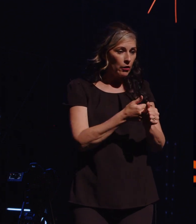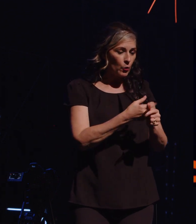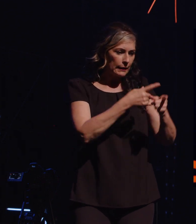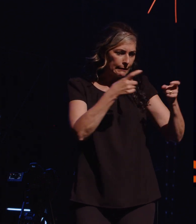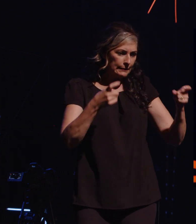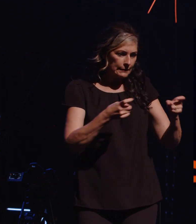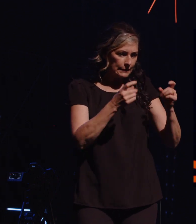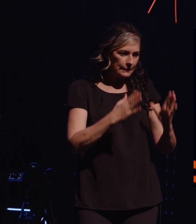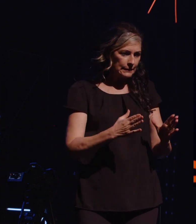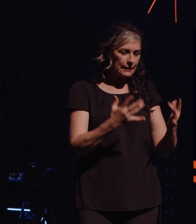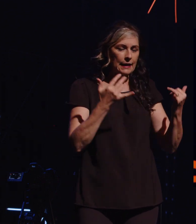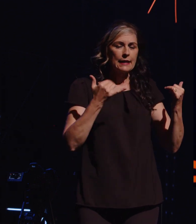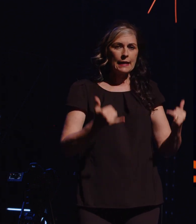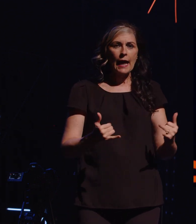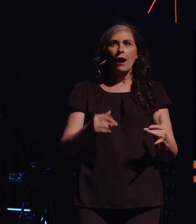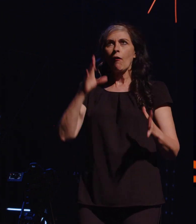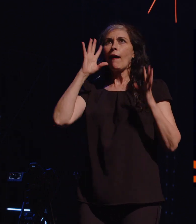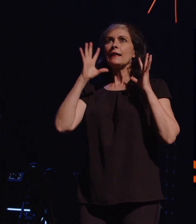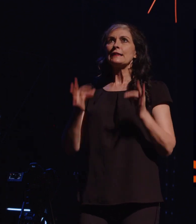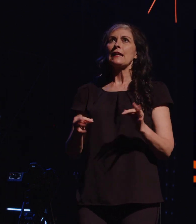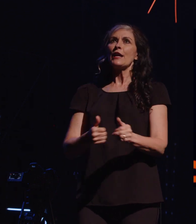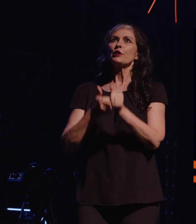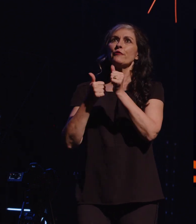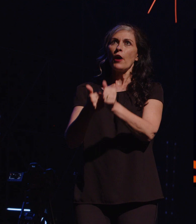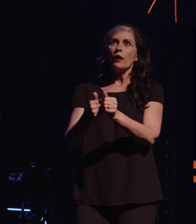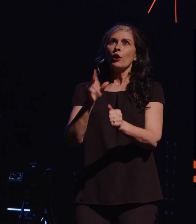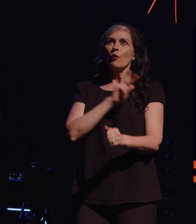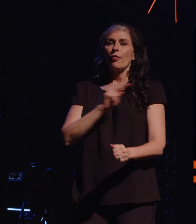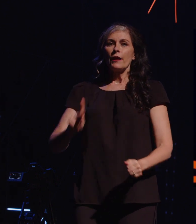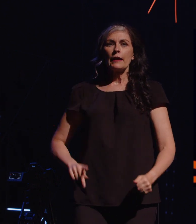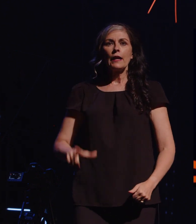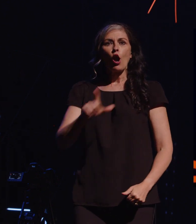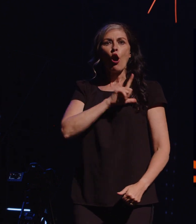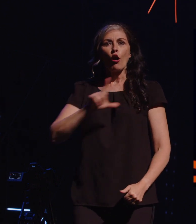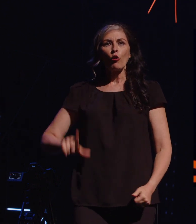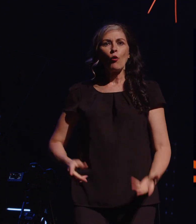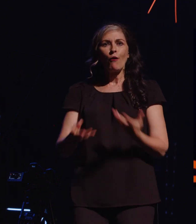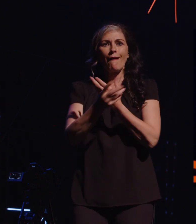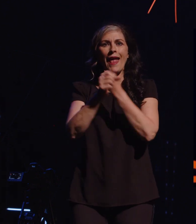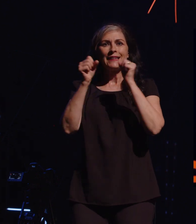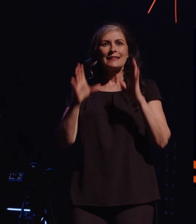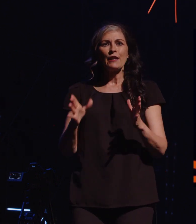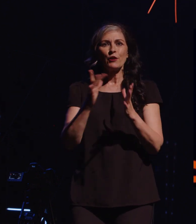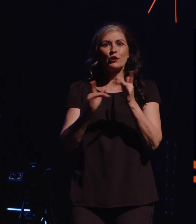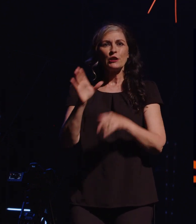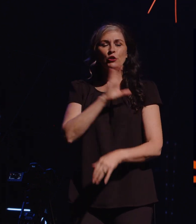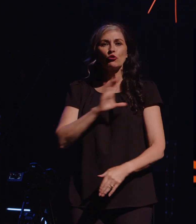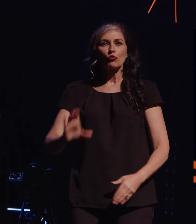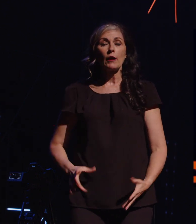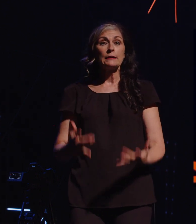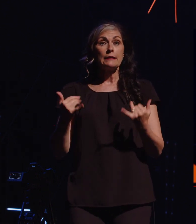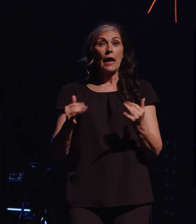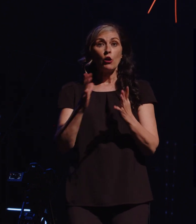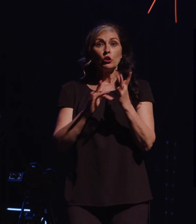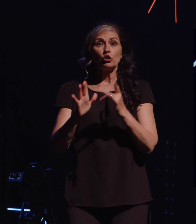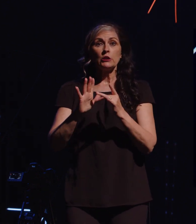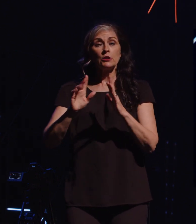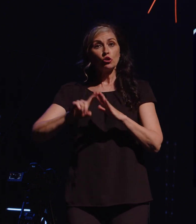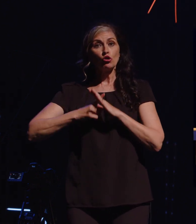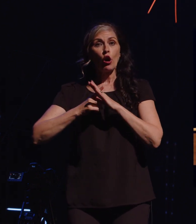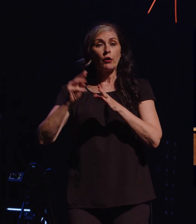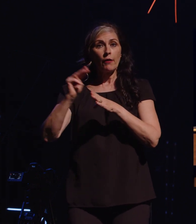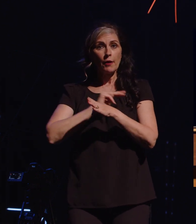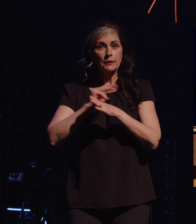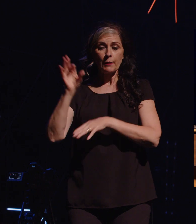sin, and now you're choosing to follow the King, our Lord and Savior, Jesus Christ. Now, once Jesus started his ministry, once he kind of gives